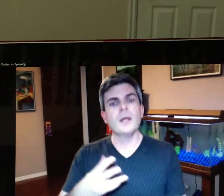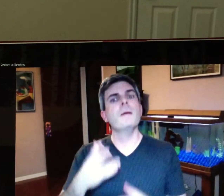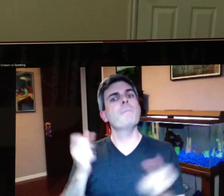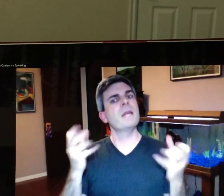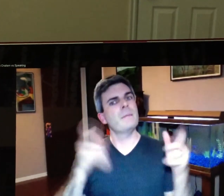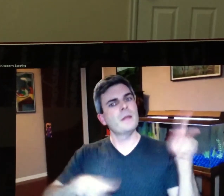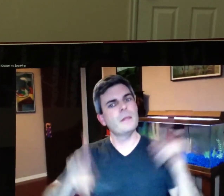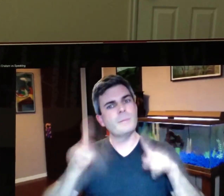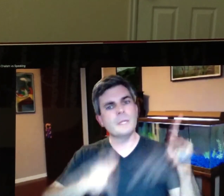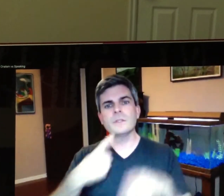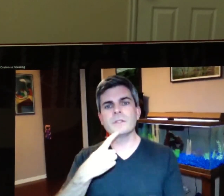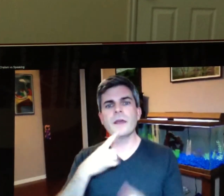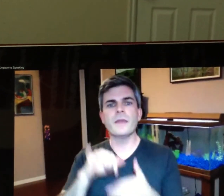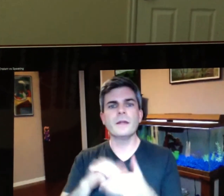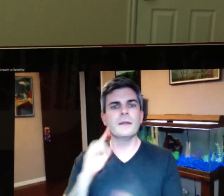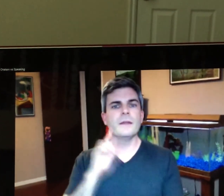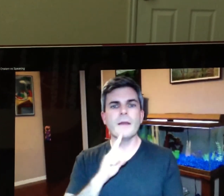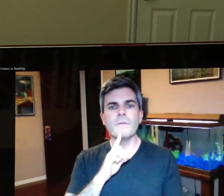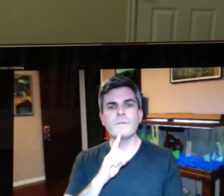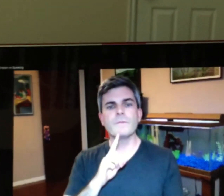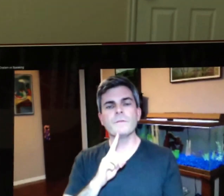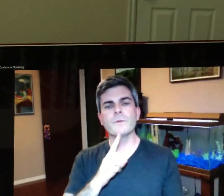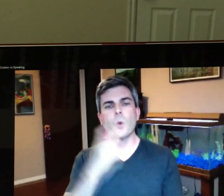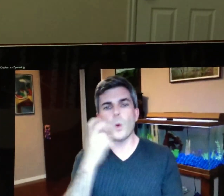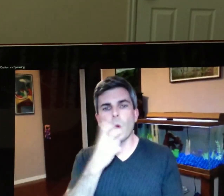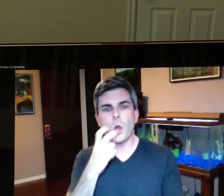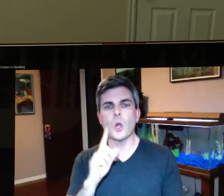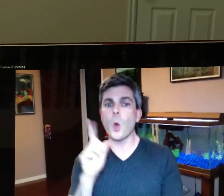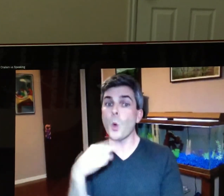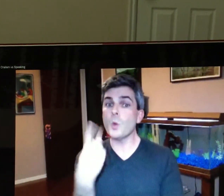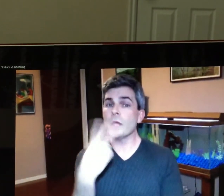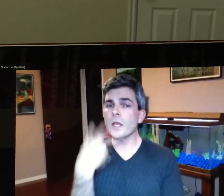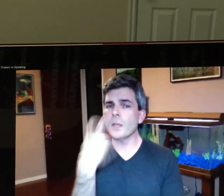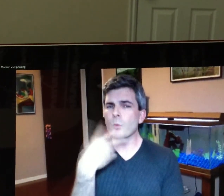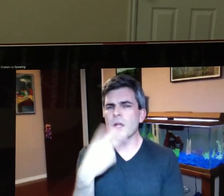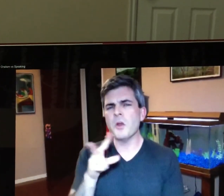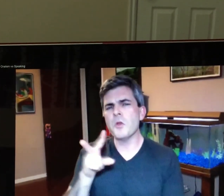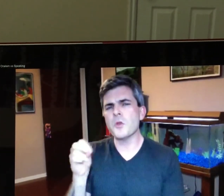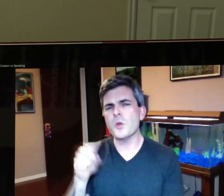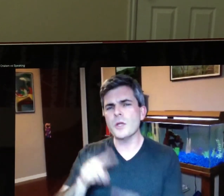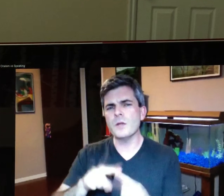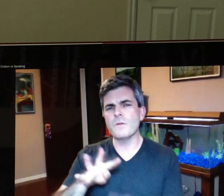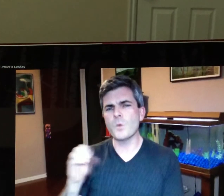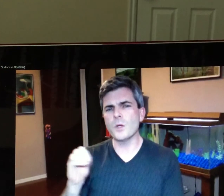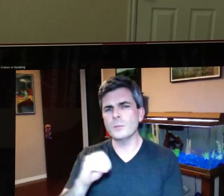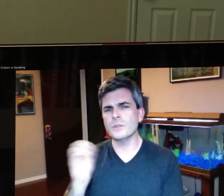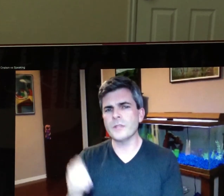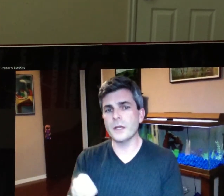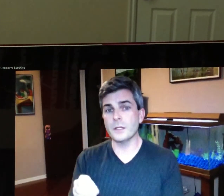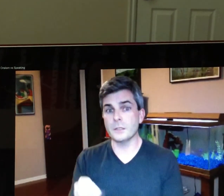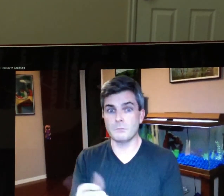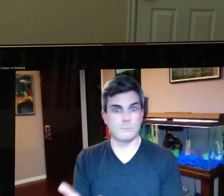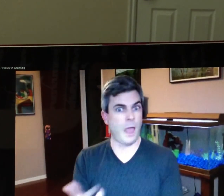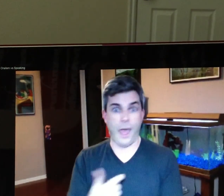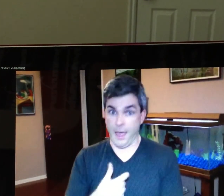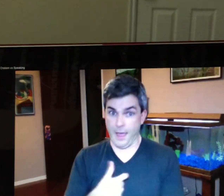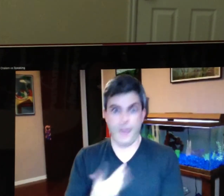I just wanted to kind of let the world know that deaf oralism isn't necessarily just reading lips